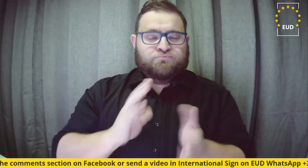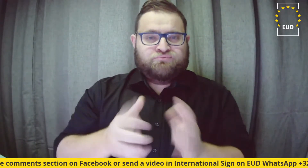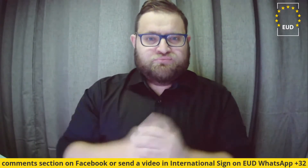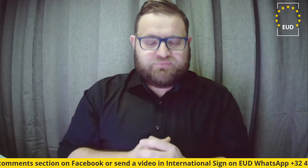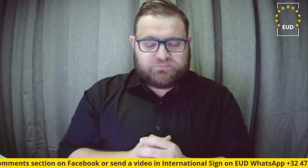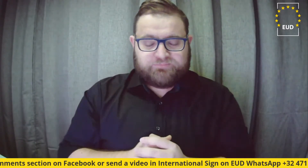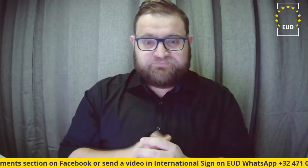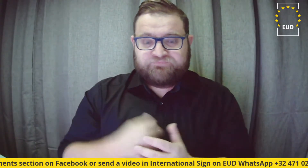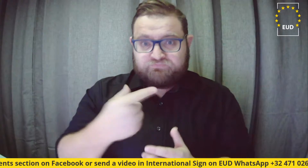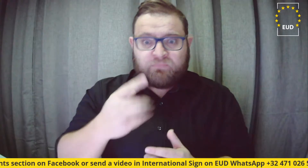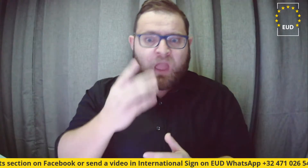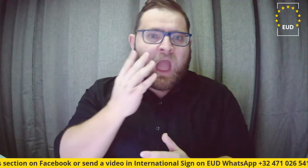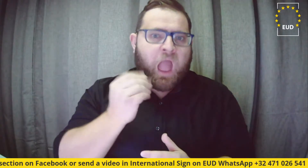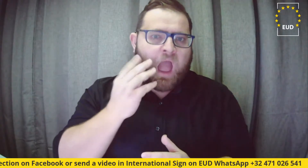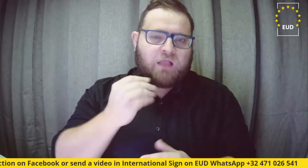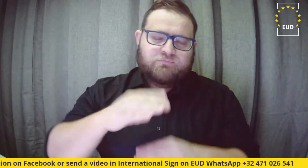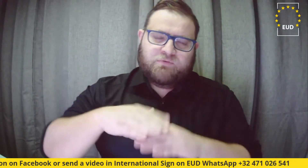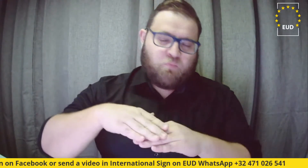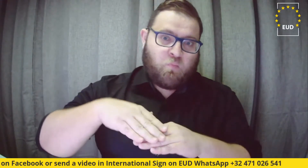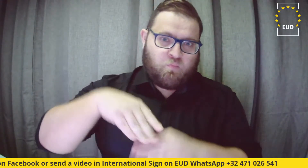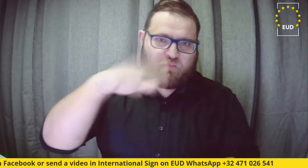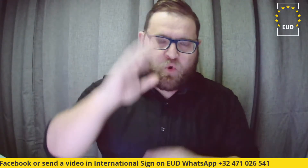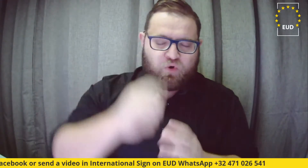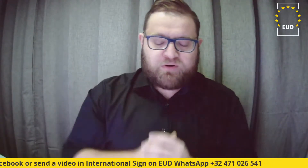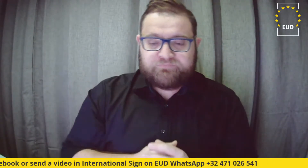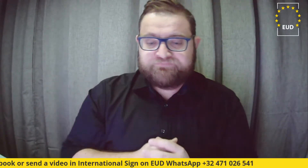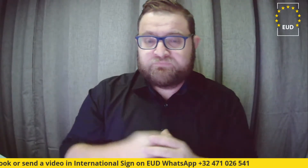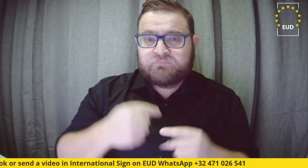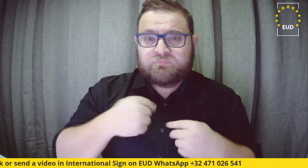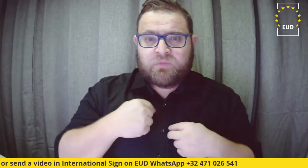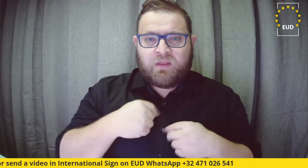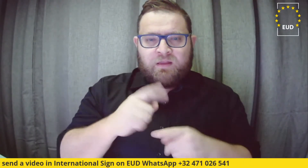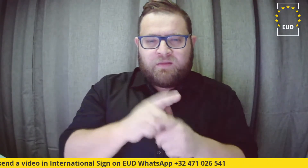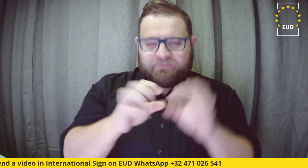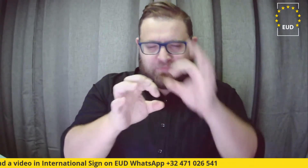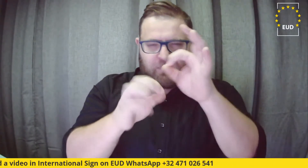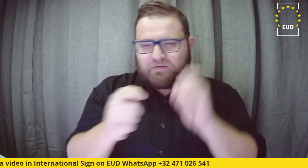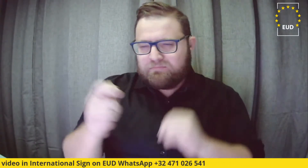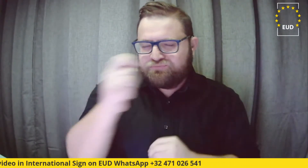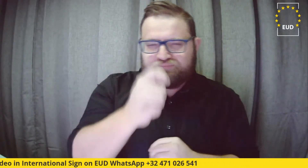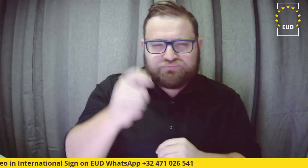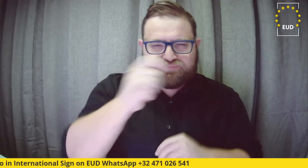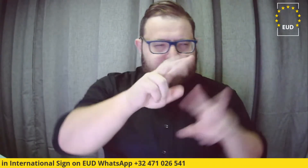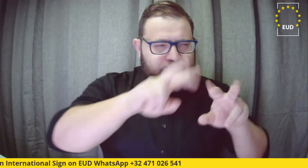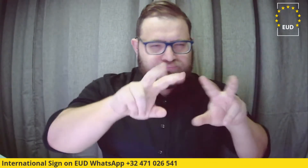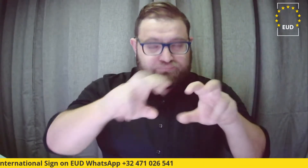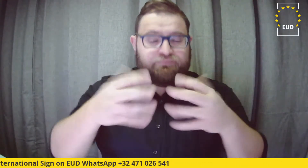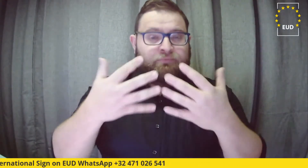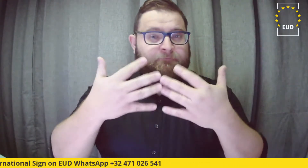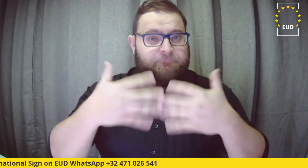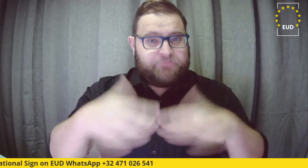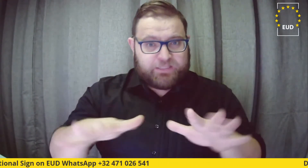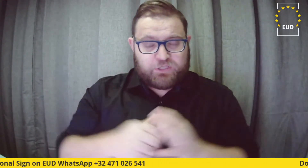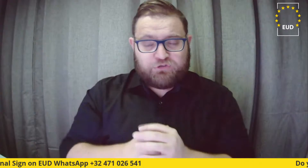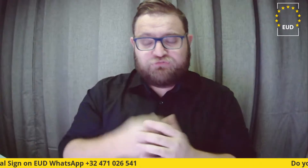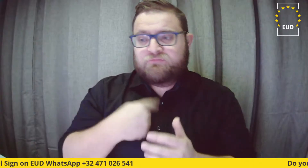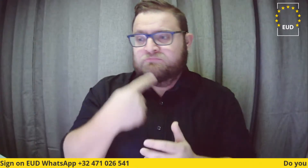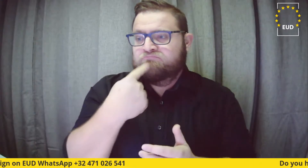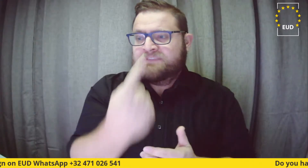past 5 years as a deaf presenter for a private TV channel. So far from my experience.